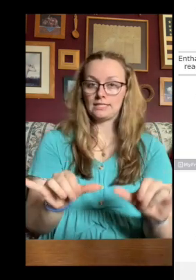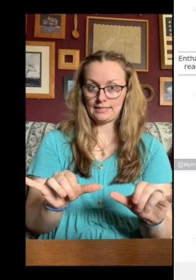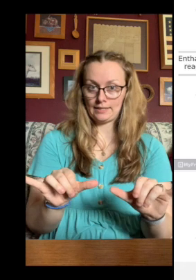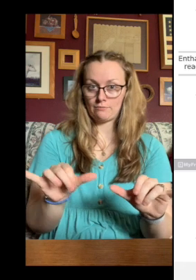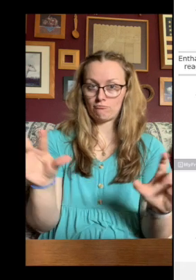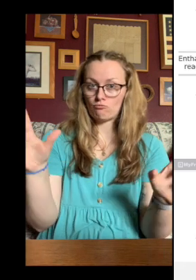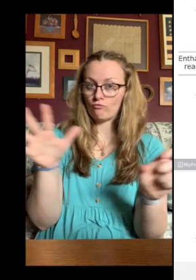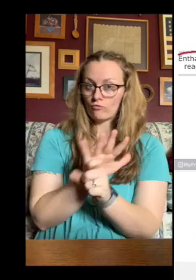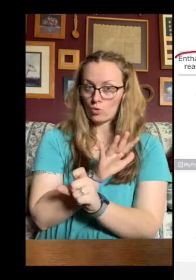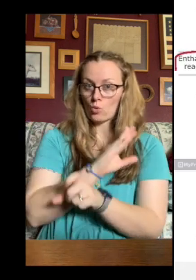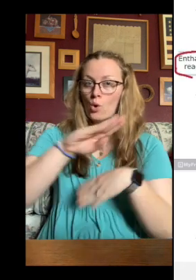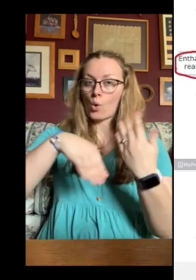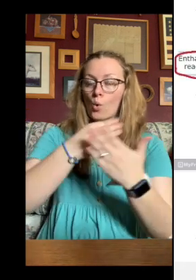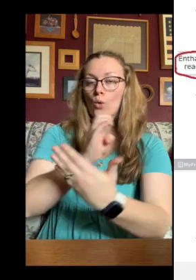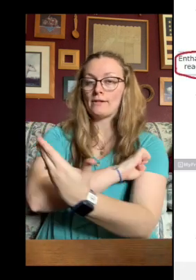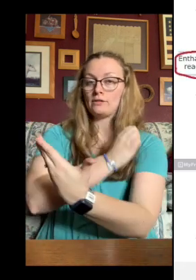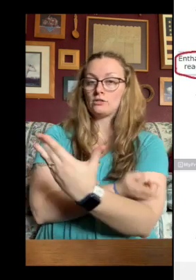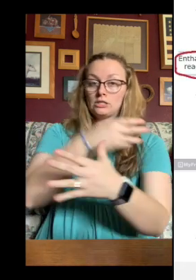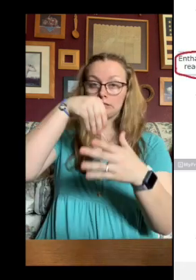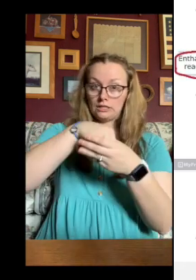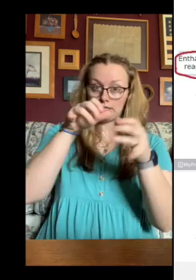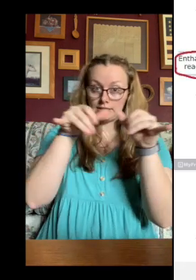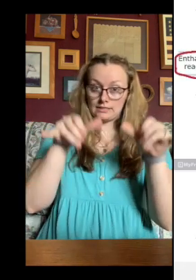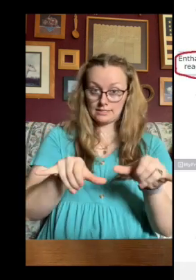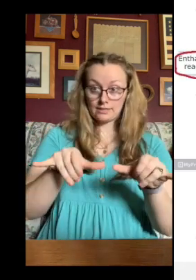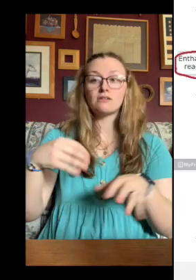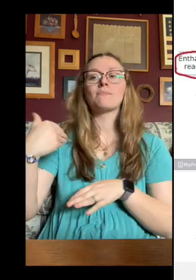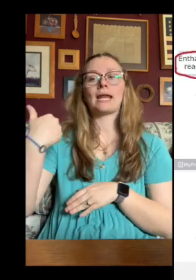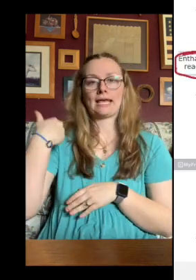Okay. And it has an equation.